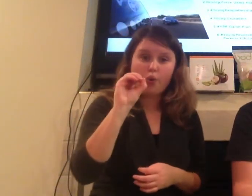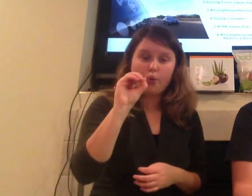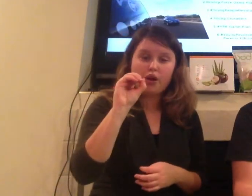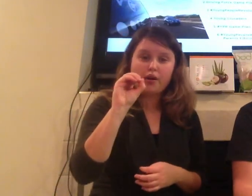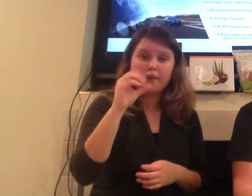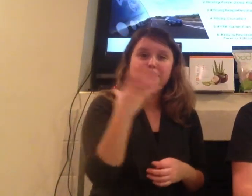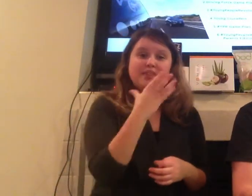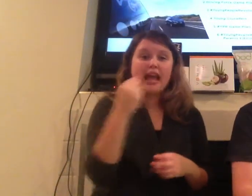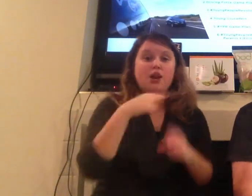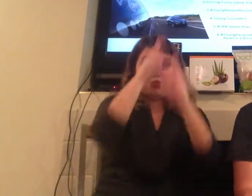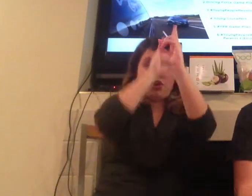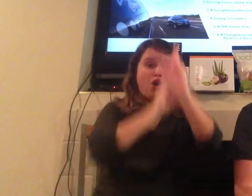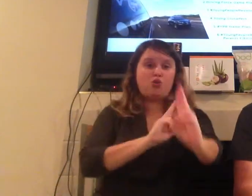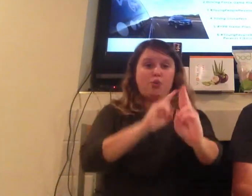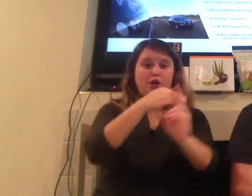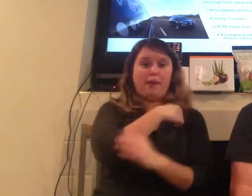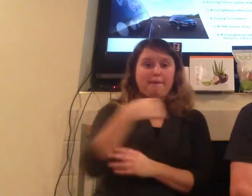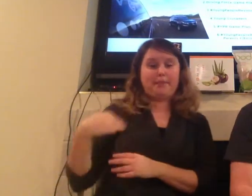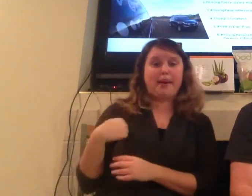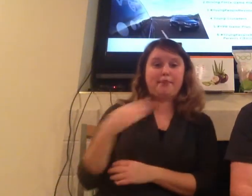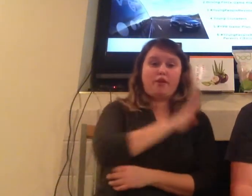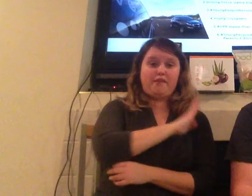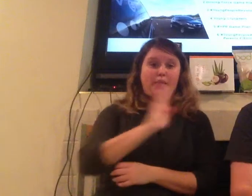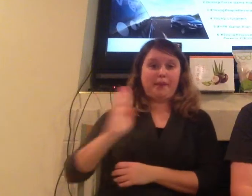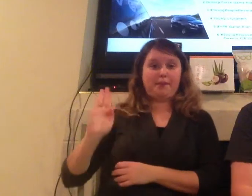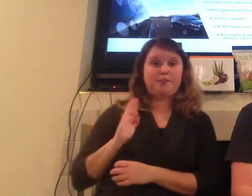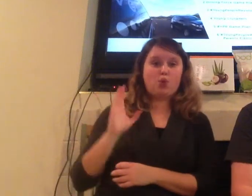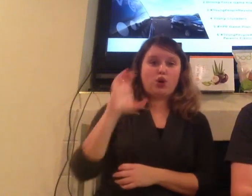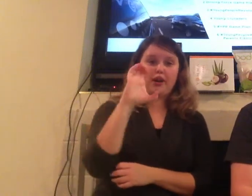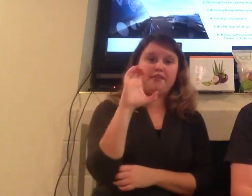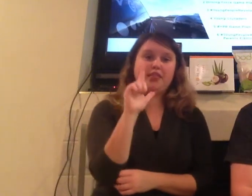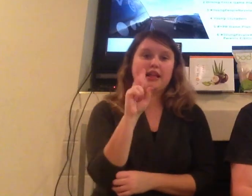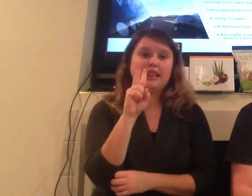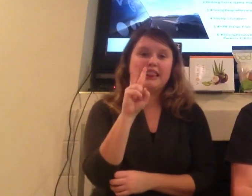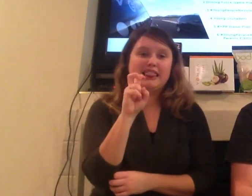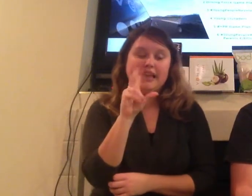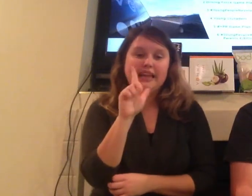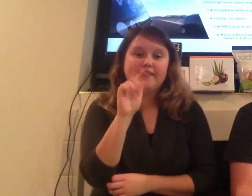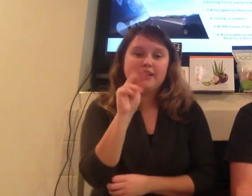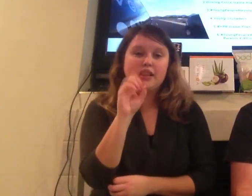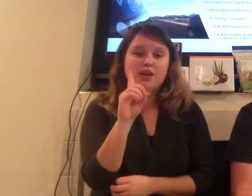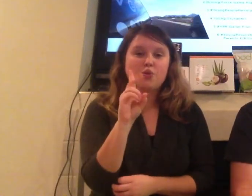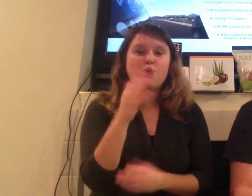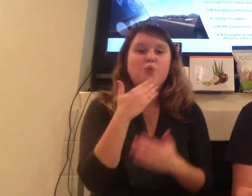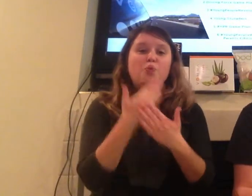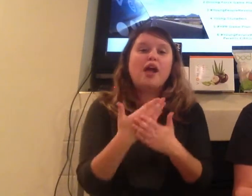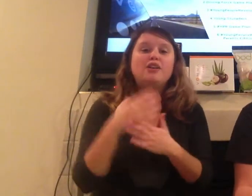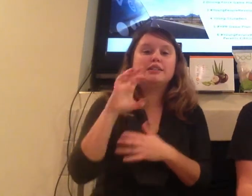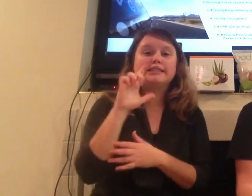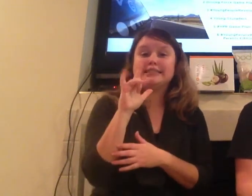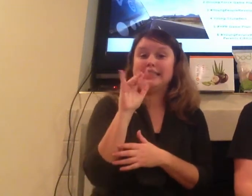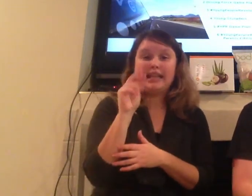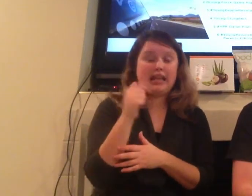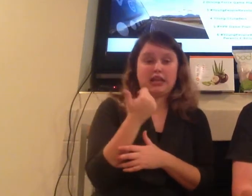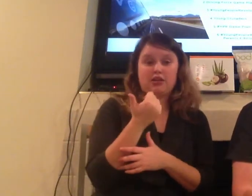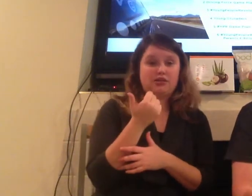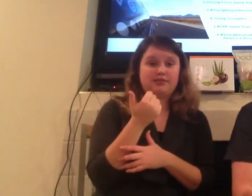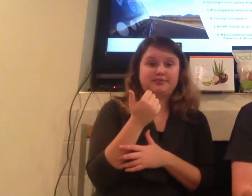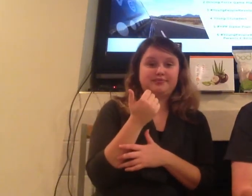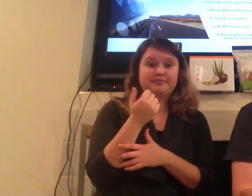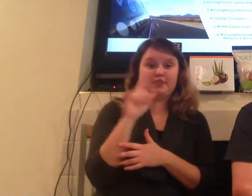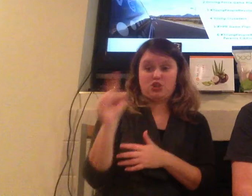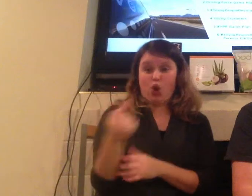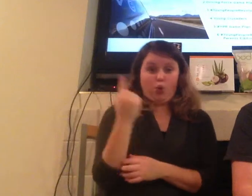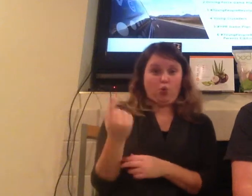an honorary member of the board of the Cleveland Wellness Clinic for some time. And guys, they don't just let anybody sit